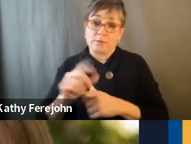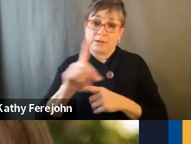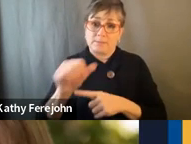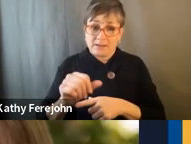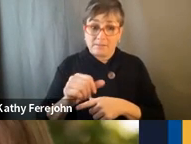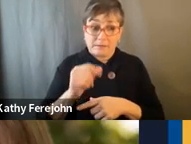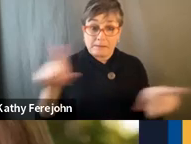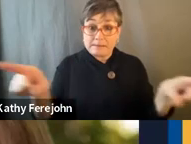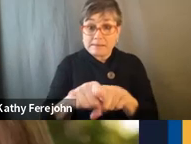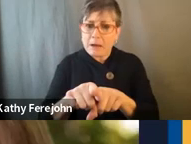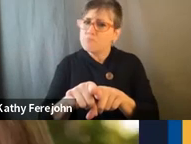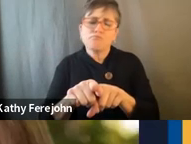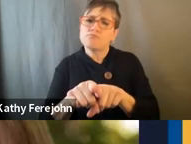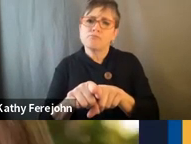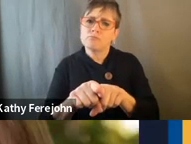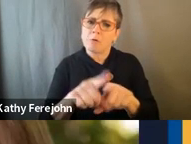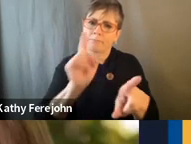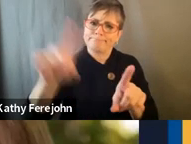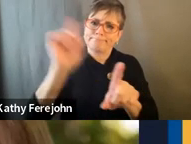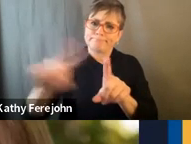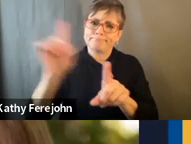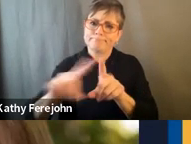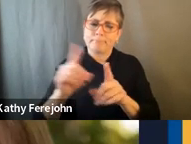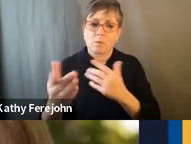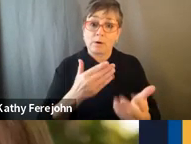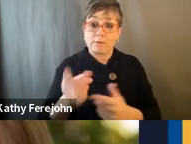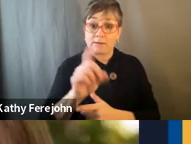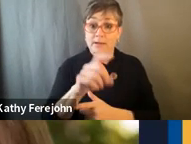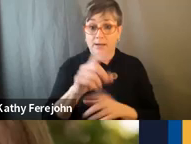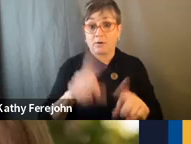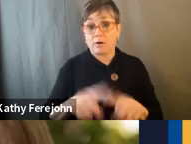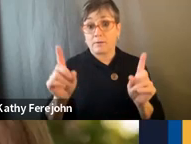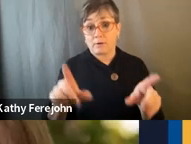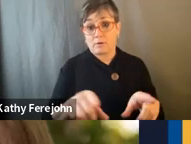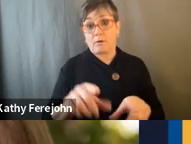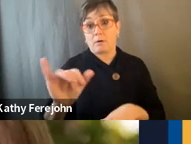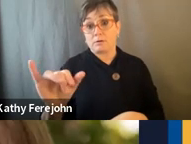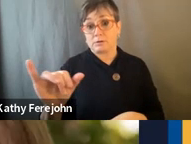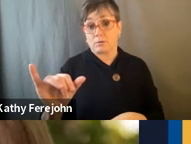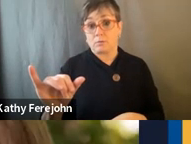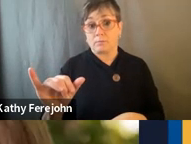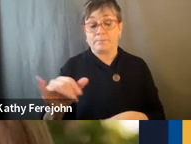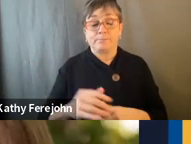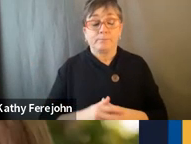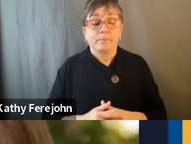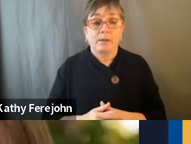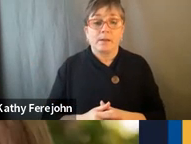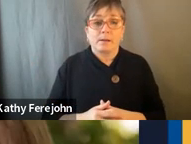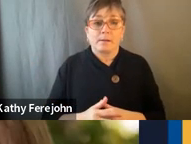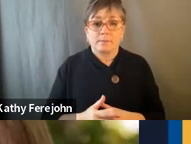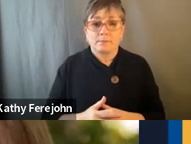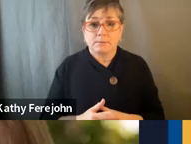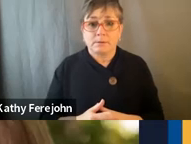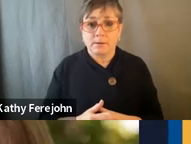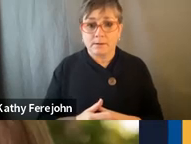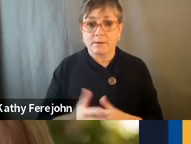unique. And we have to remember that. It's not one size fits all. This especially became clear during COVID,